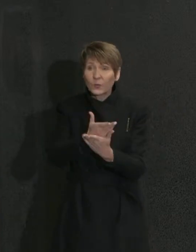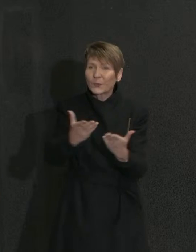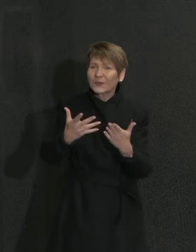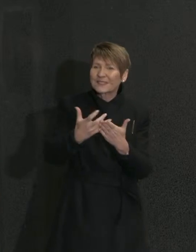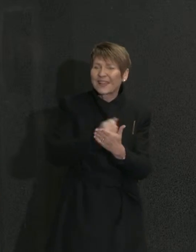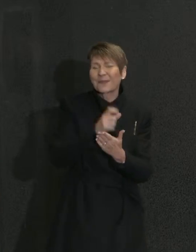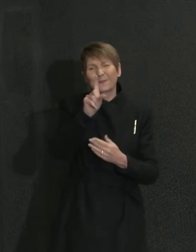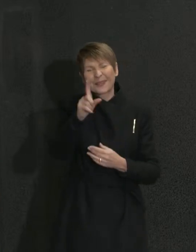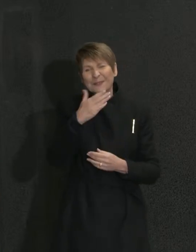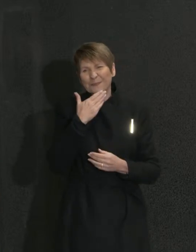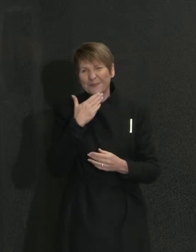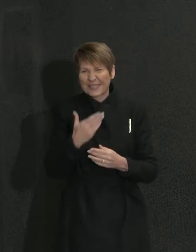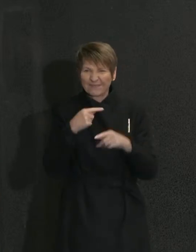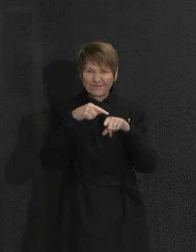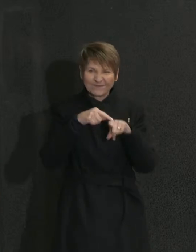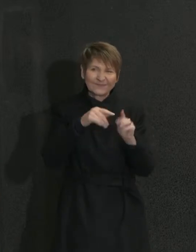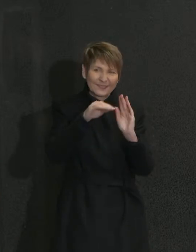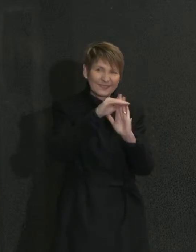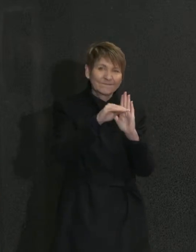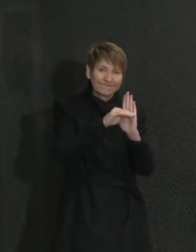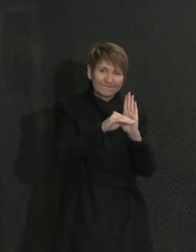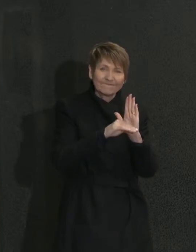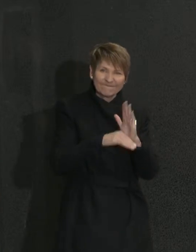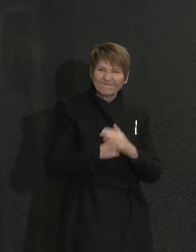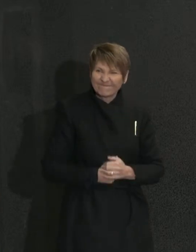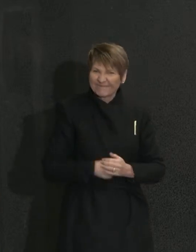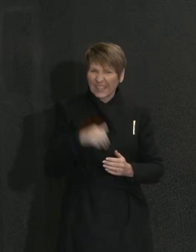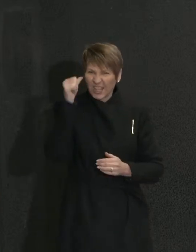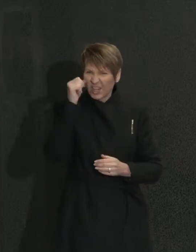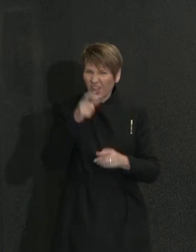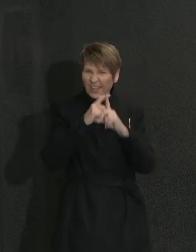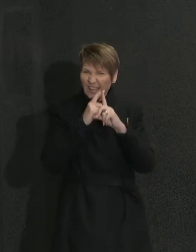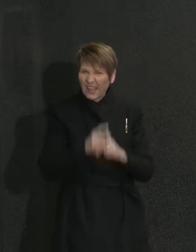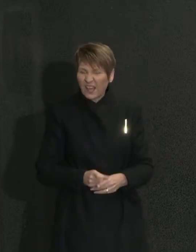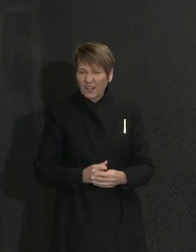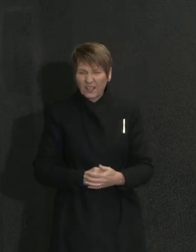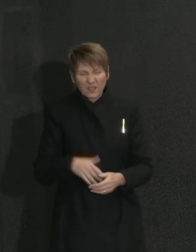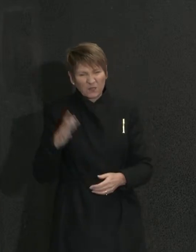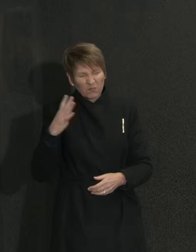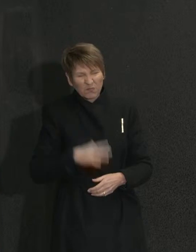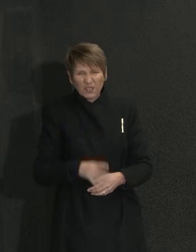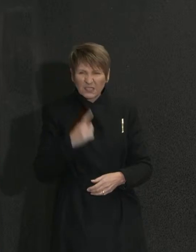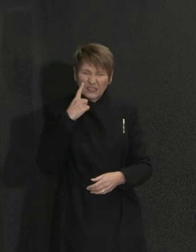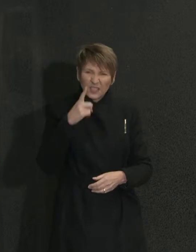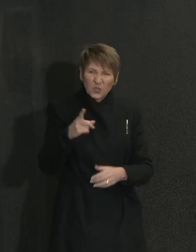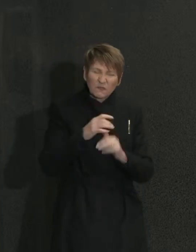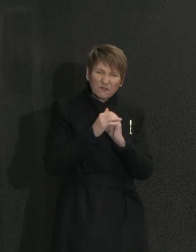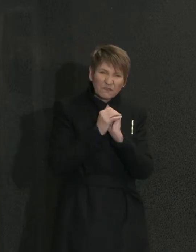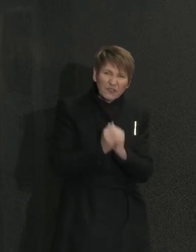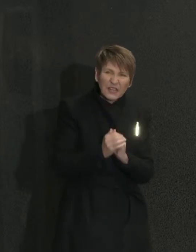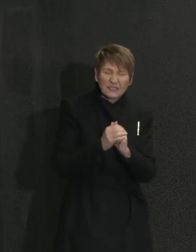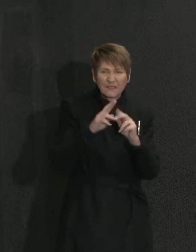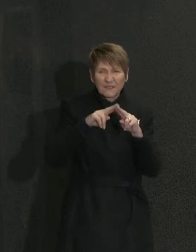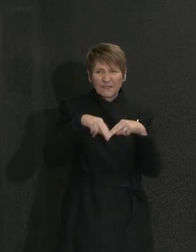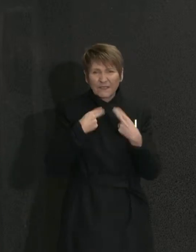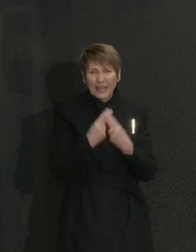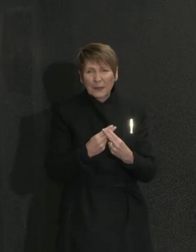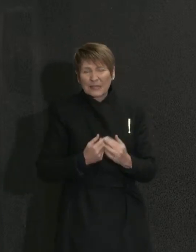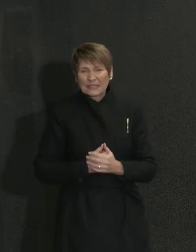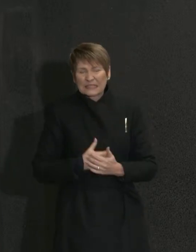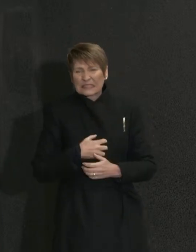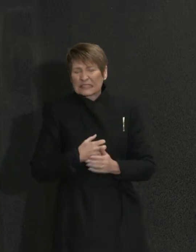we all make the best possible choices, as hard as they might be, we will drive these numbers down. That's our